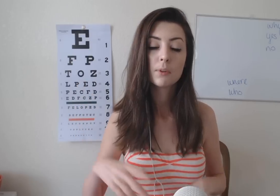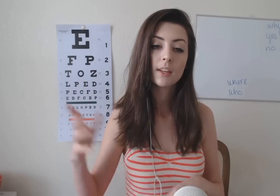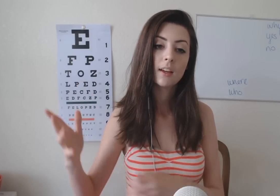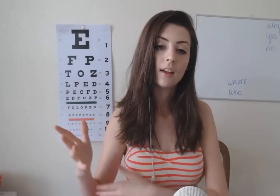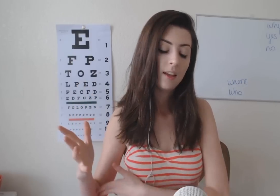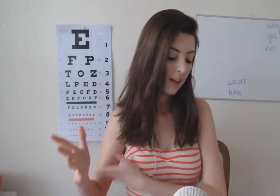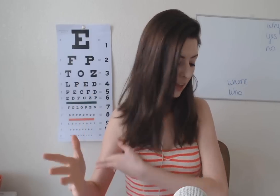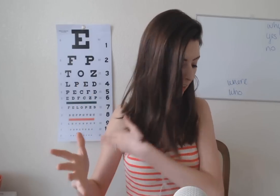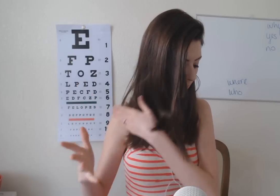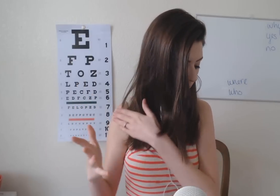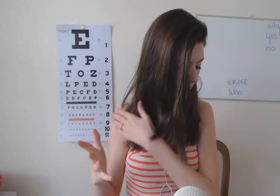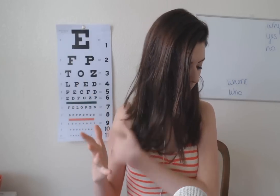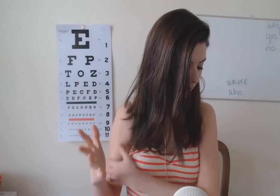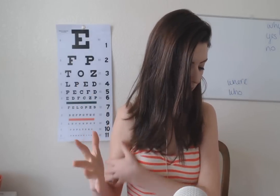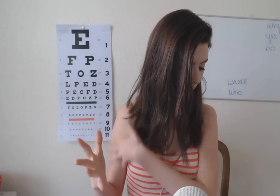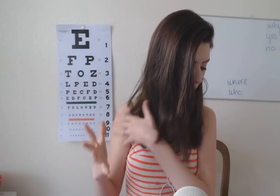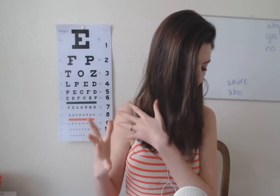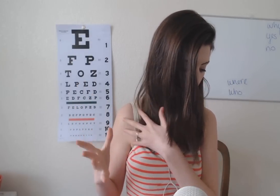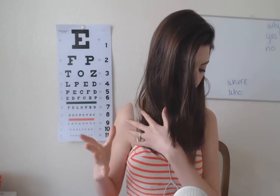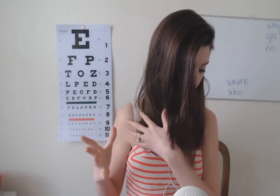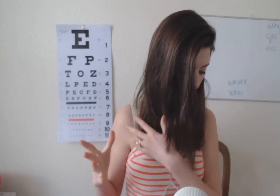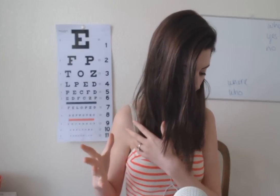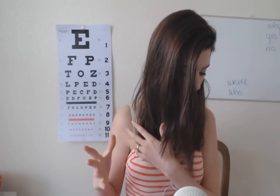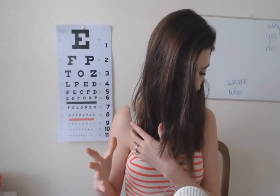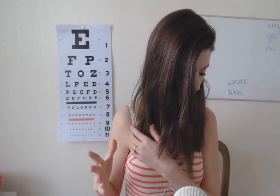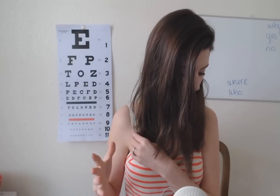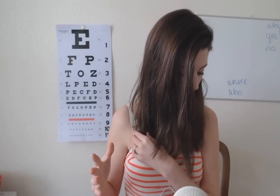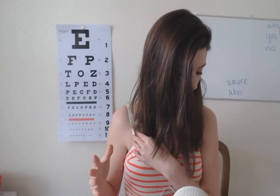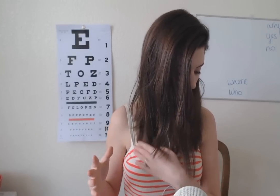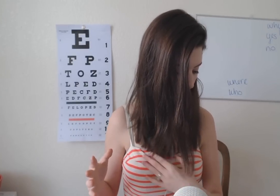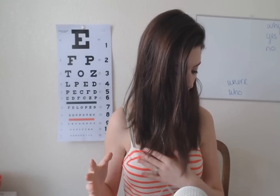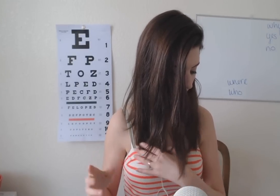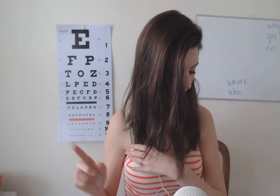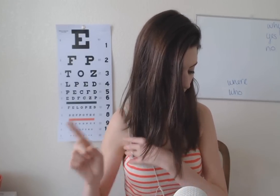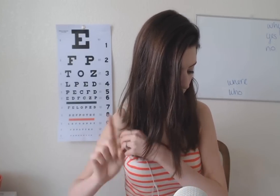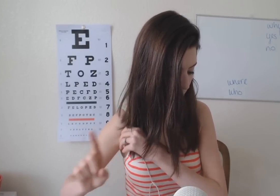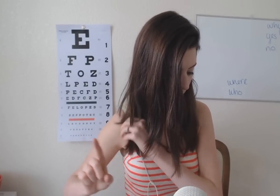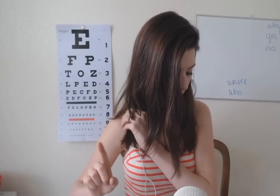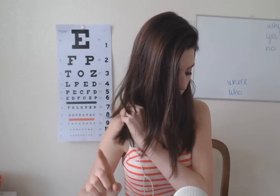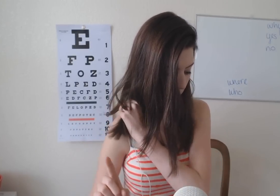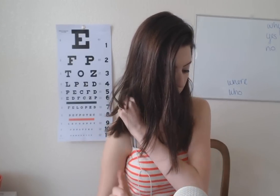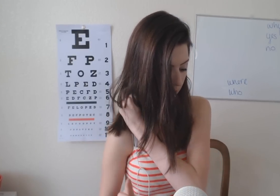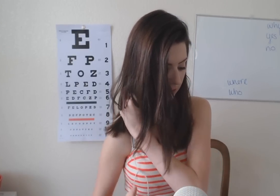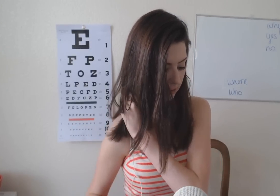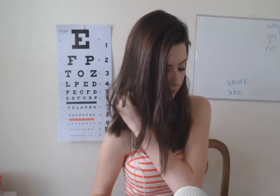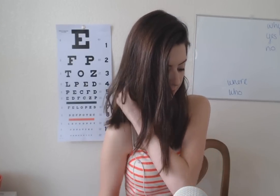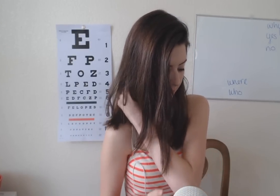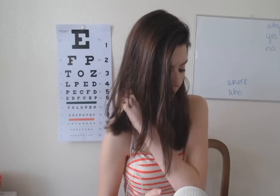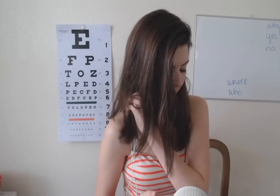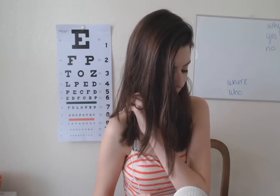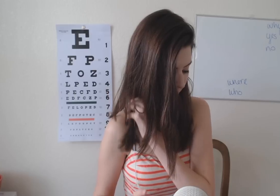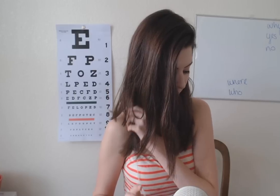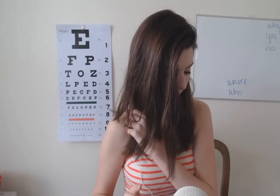a hand or an arm movement rather than like a wrist movement.